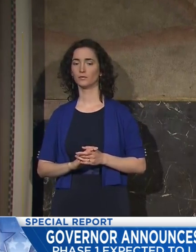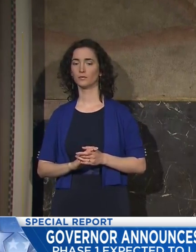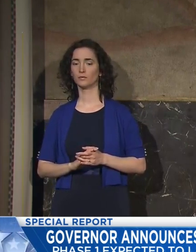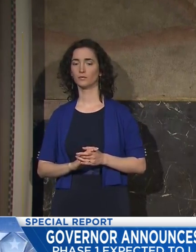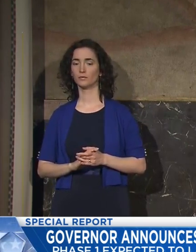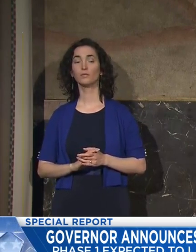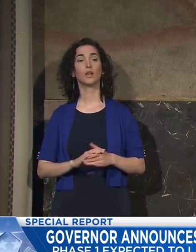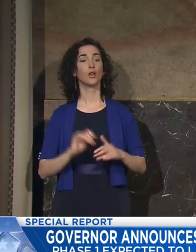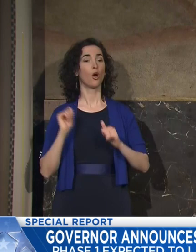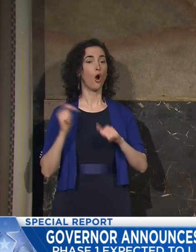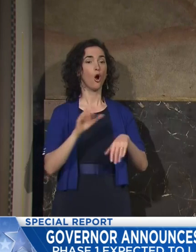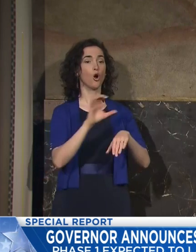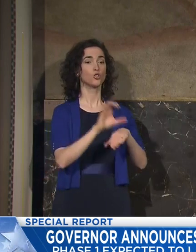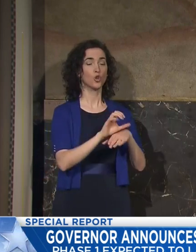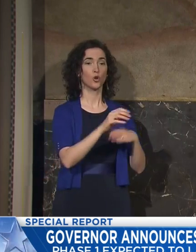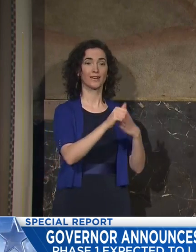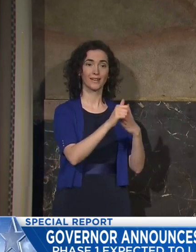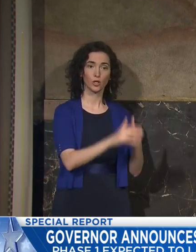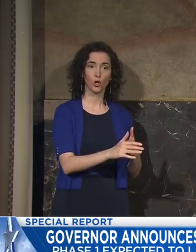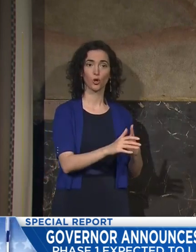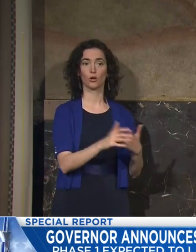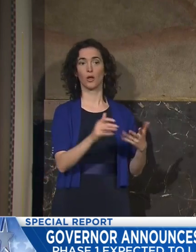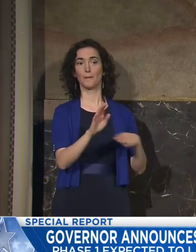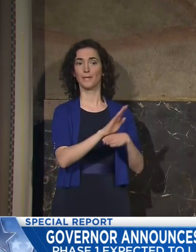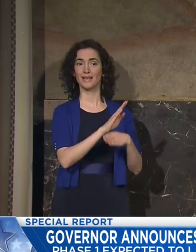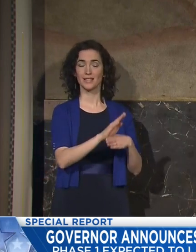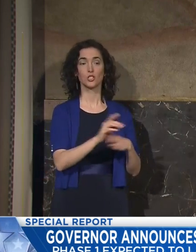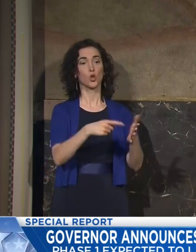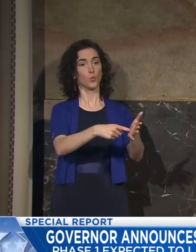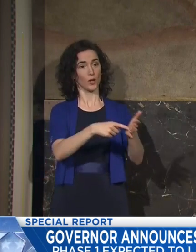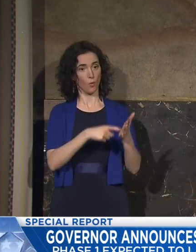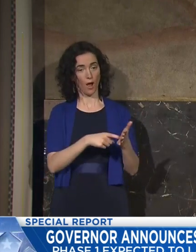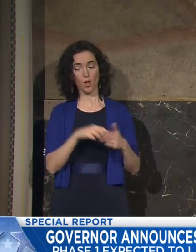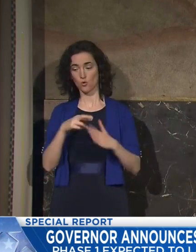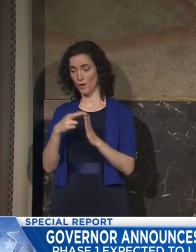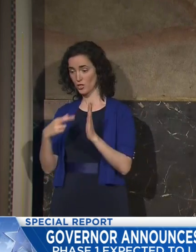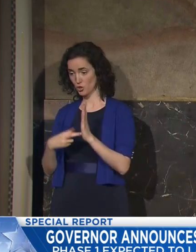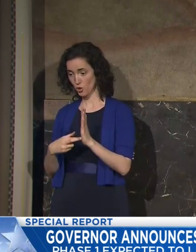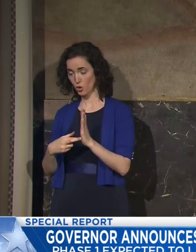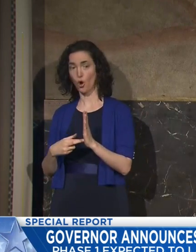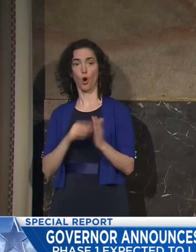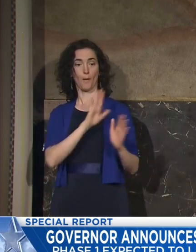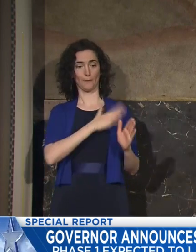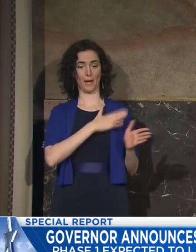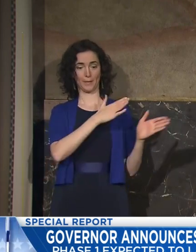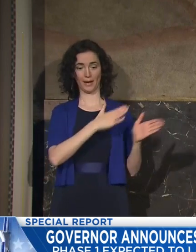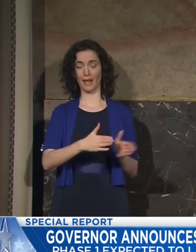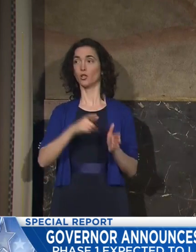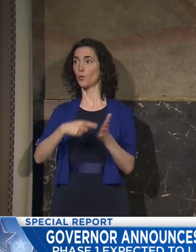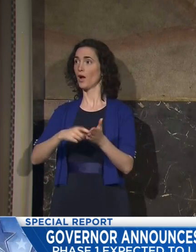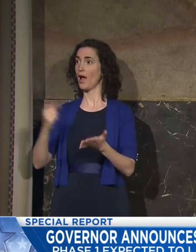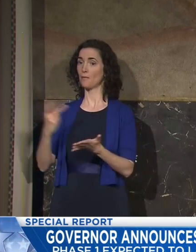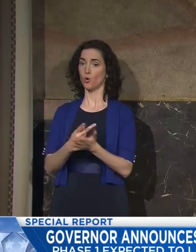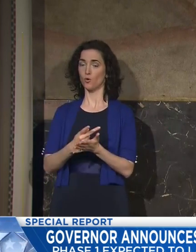to register or to get approval on their plans in advance of May 15th in order to open.